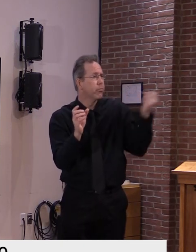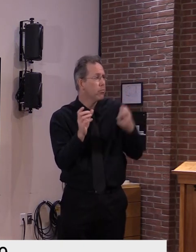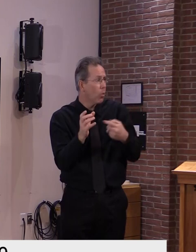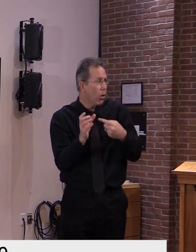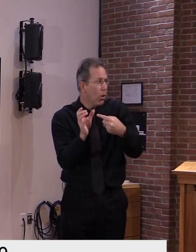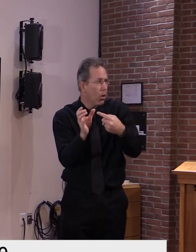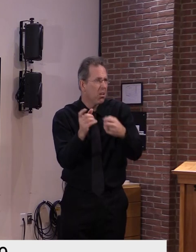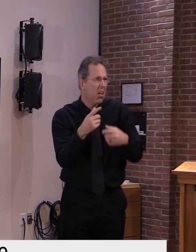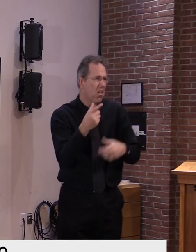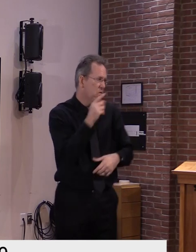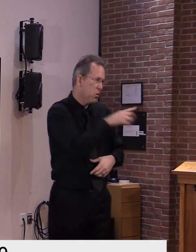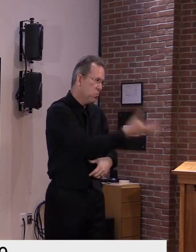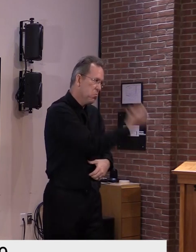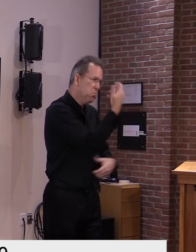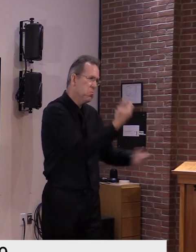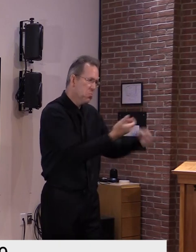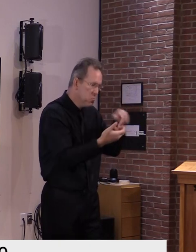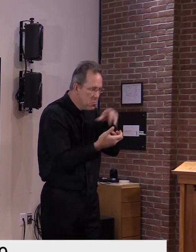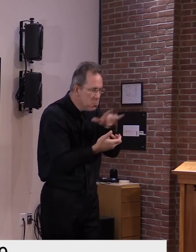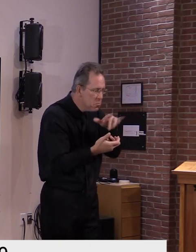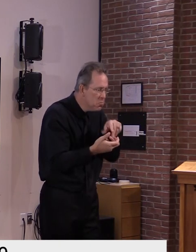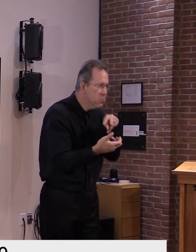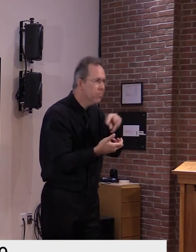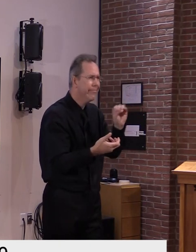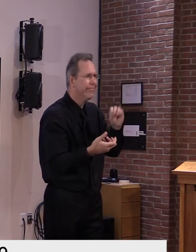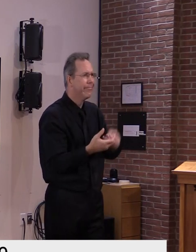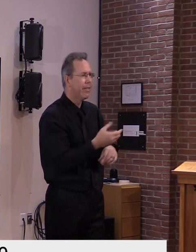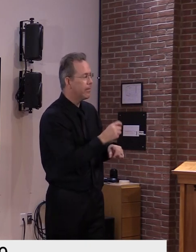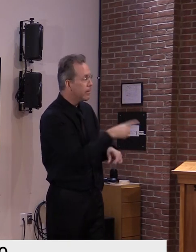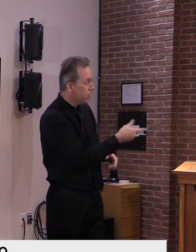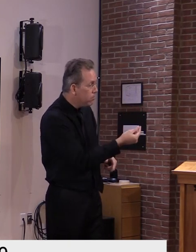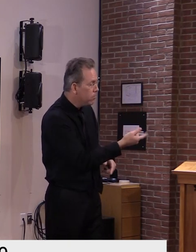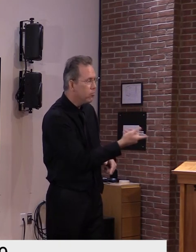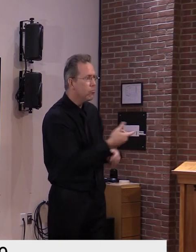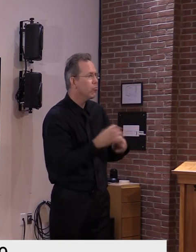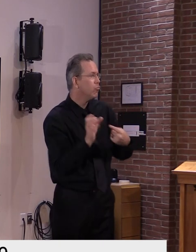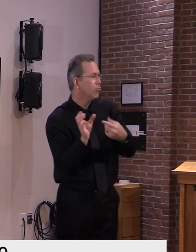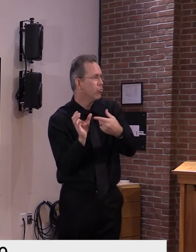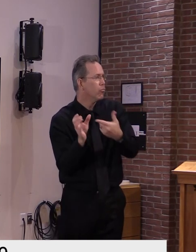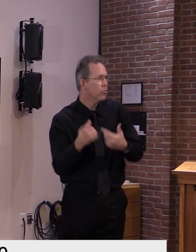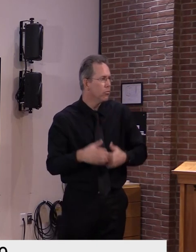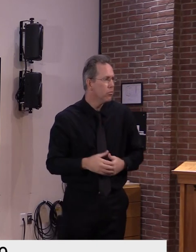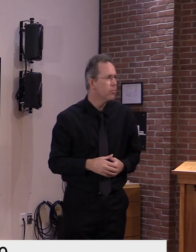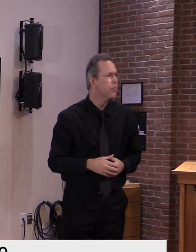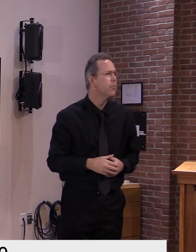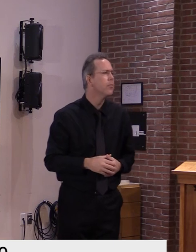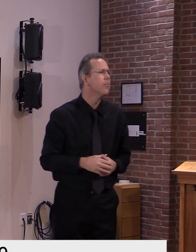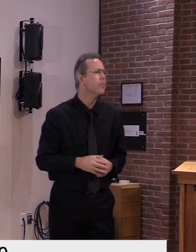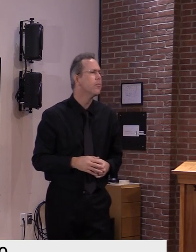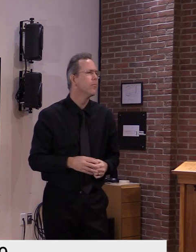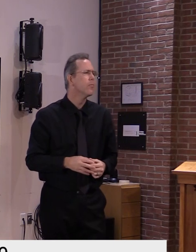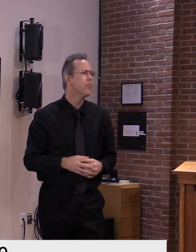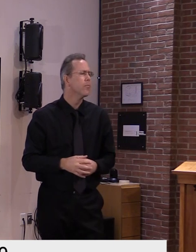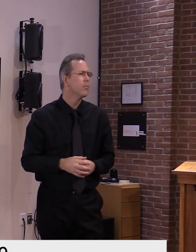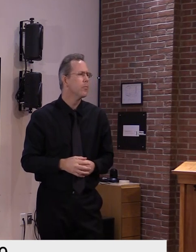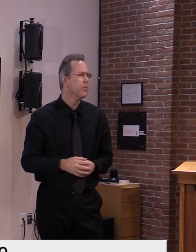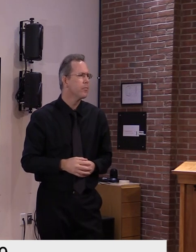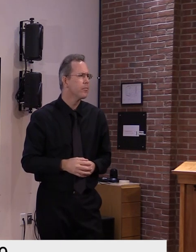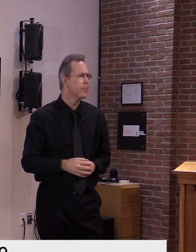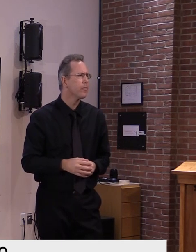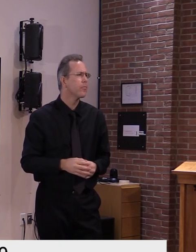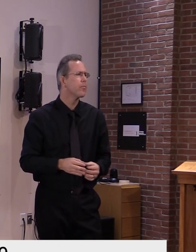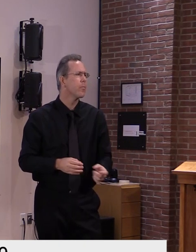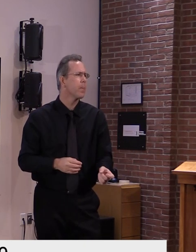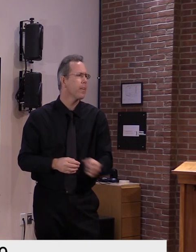have to commit a crime first in order to get the warrant to